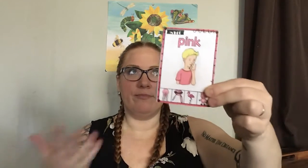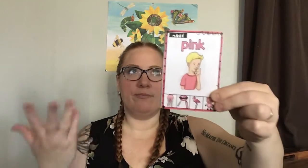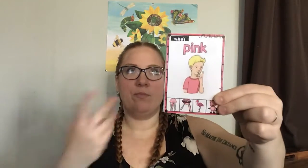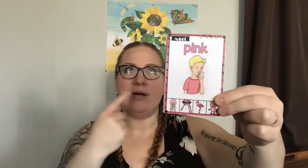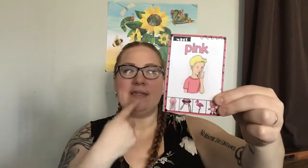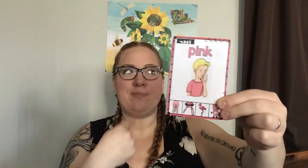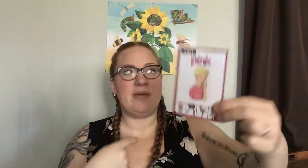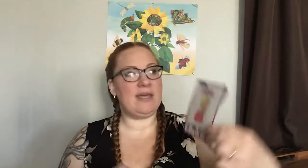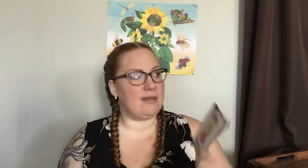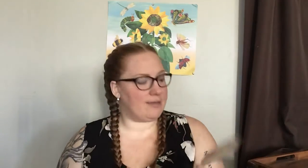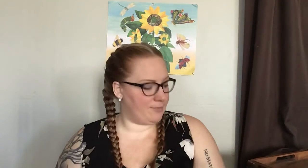What's pink?